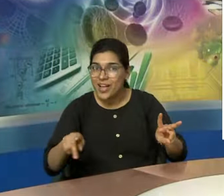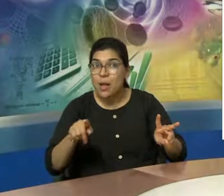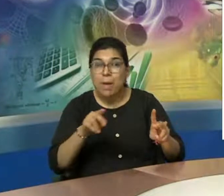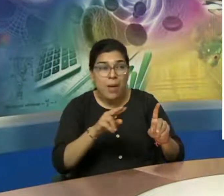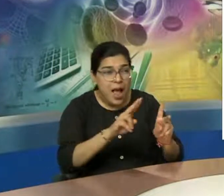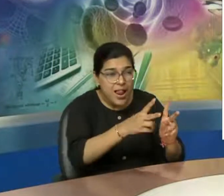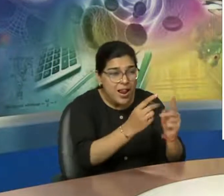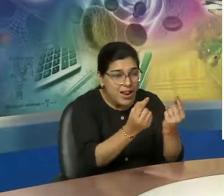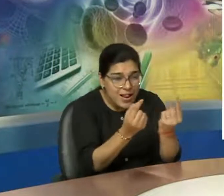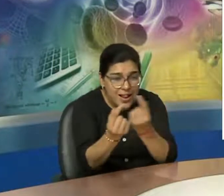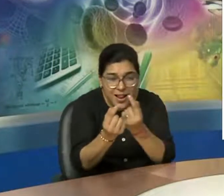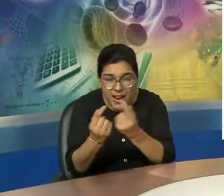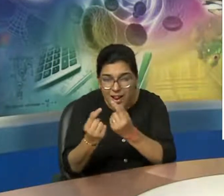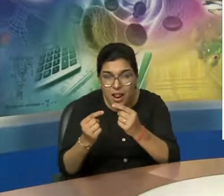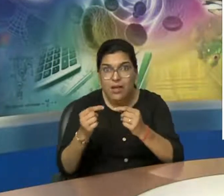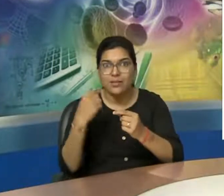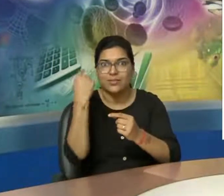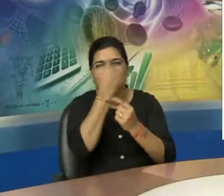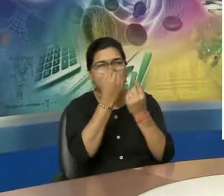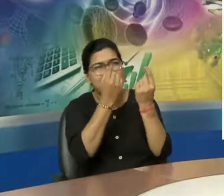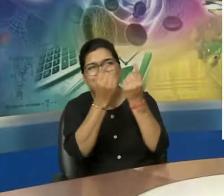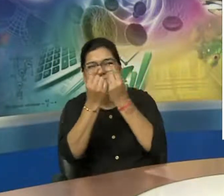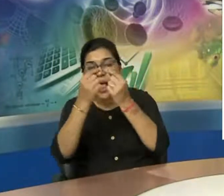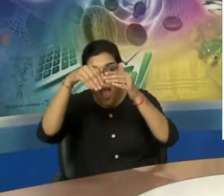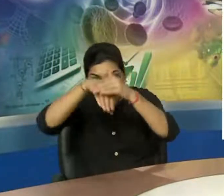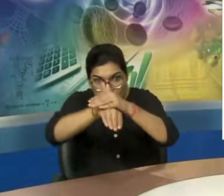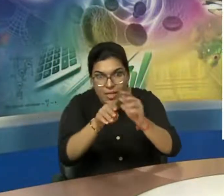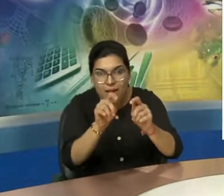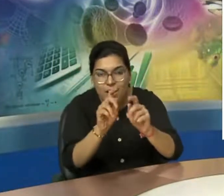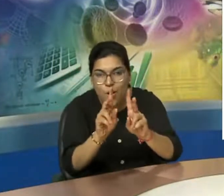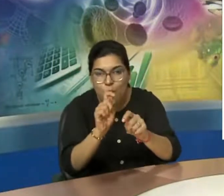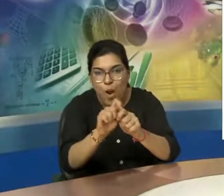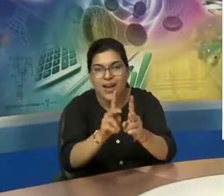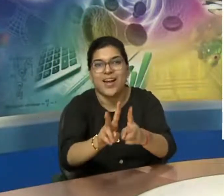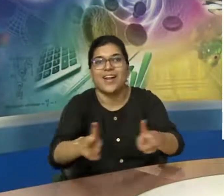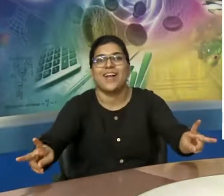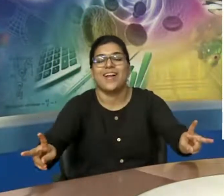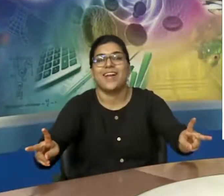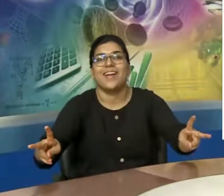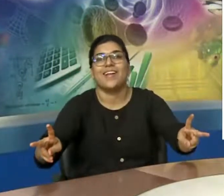So every species has a different structure